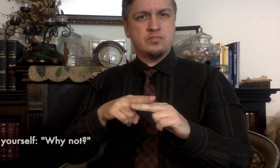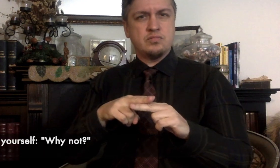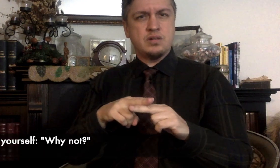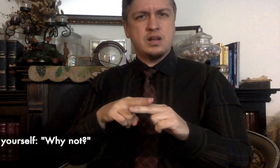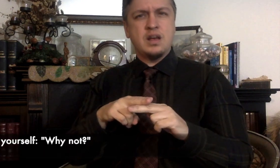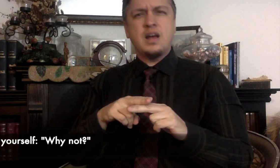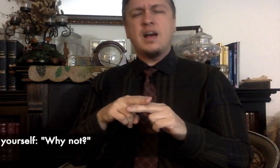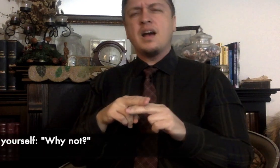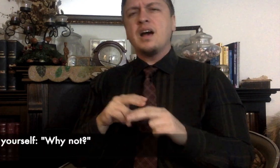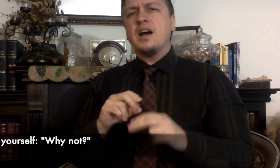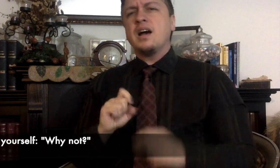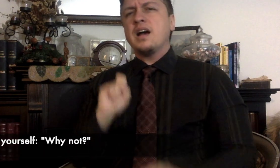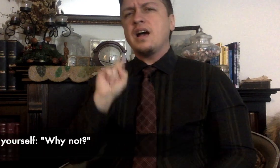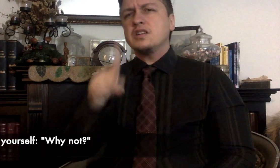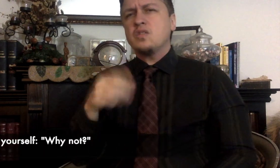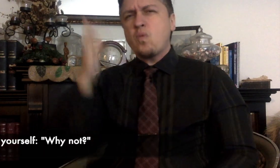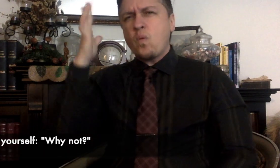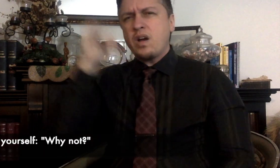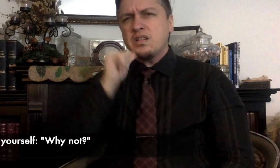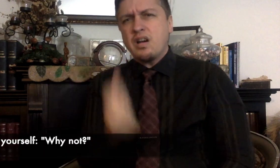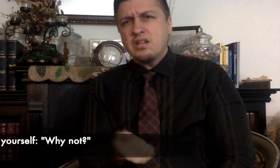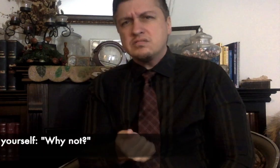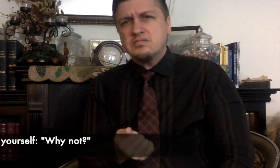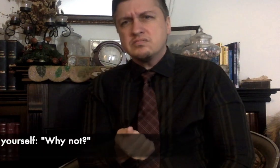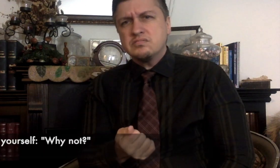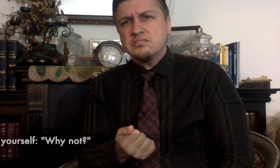raise, ask yourself, why not?